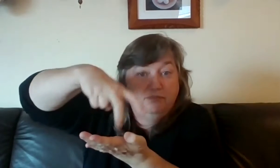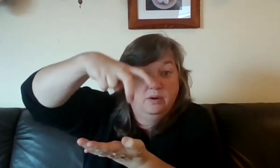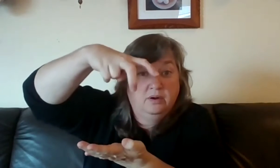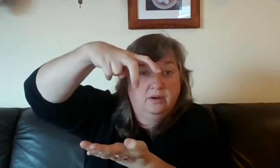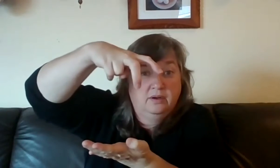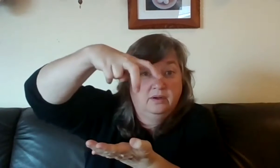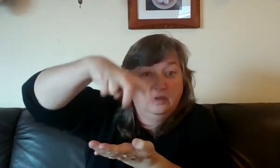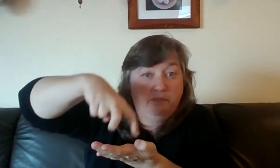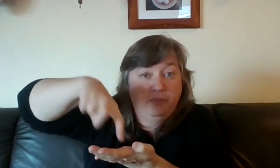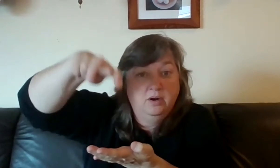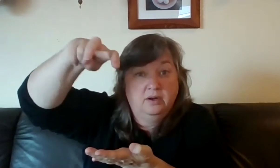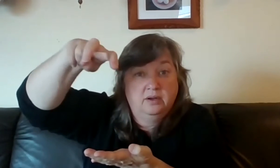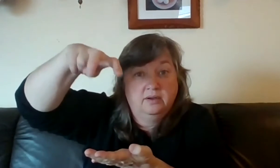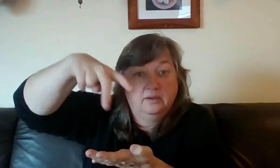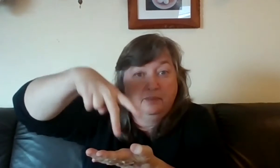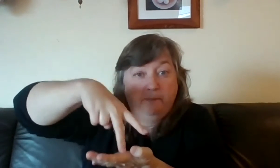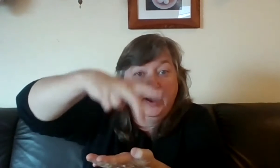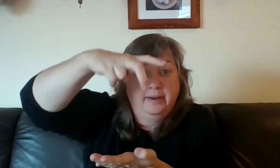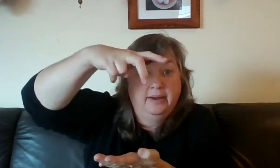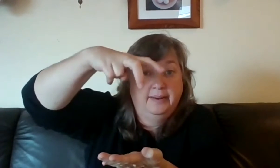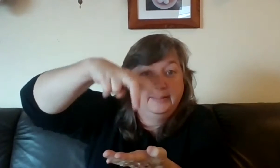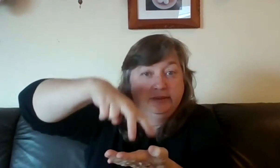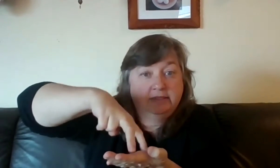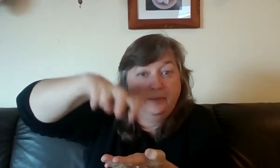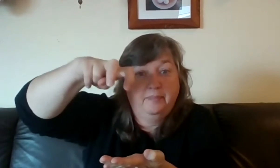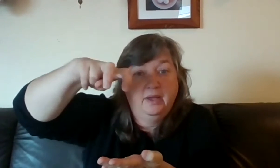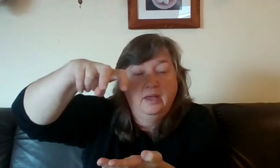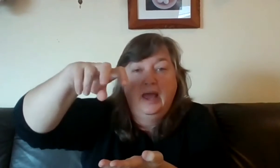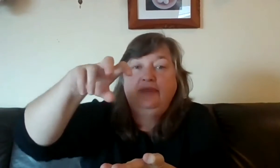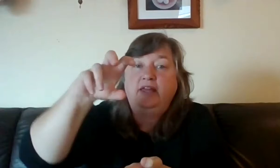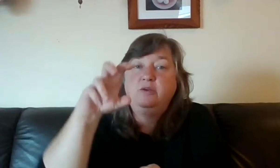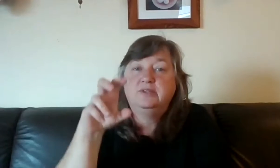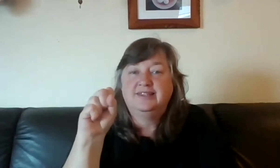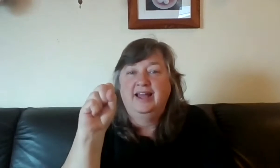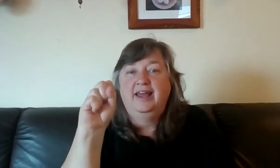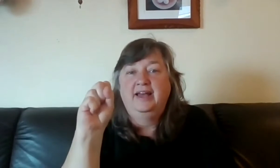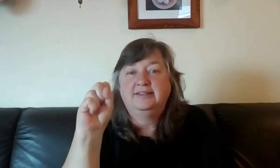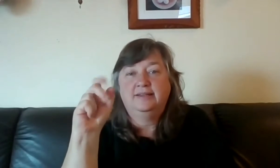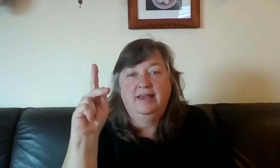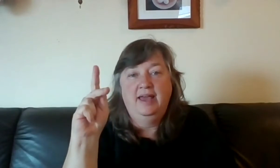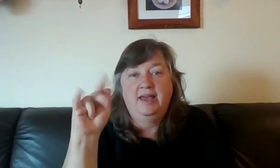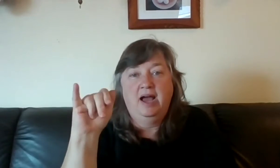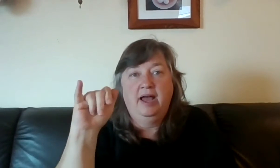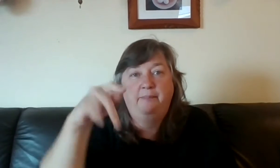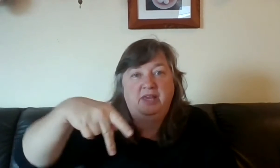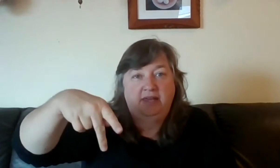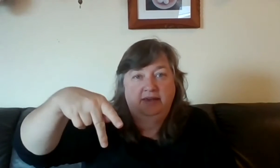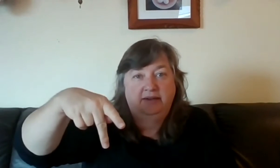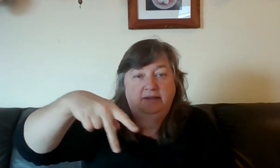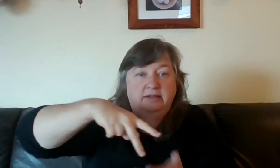bunk, bunk, bunk, skip, and then you would sign S-K-I-P,